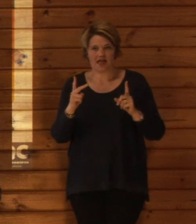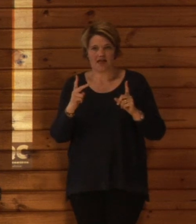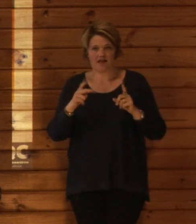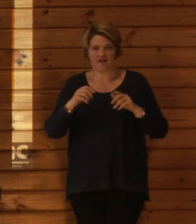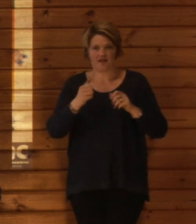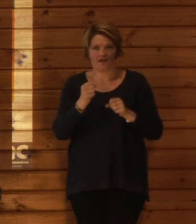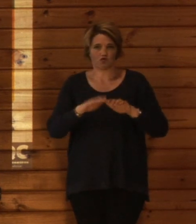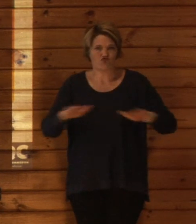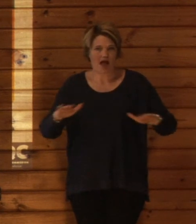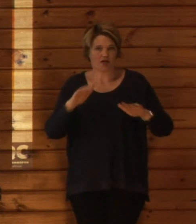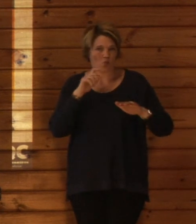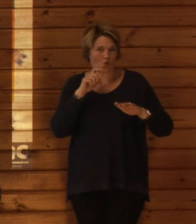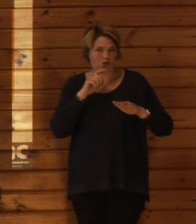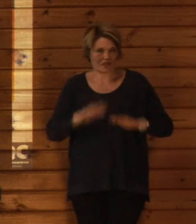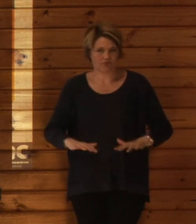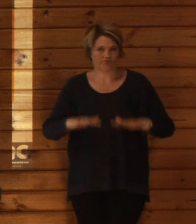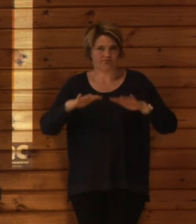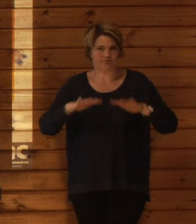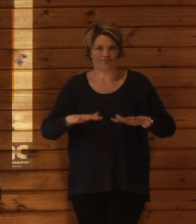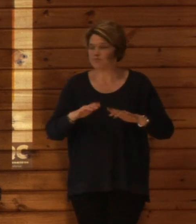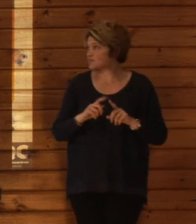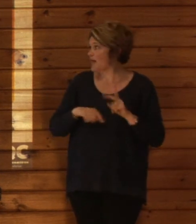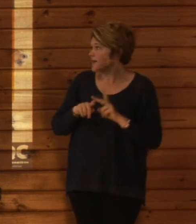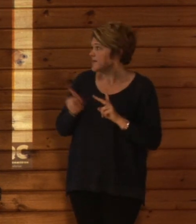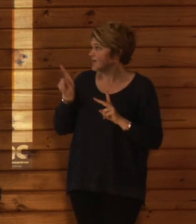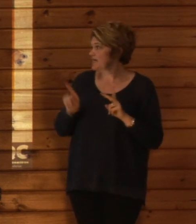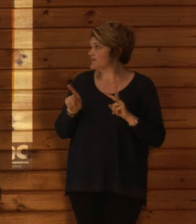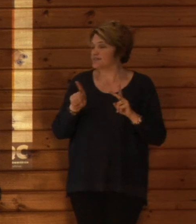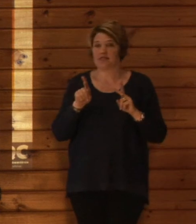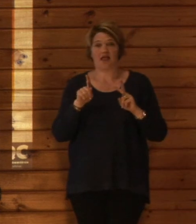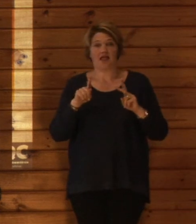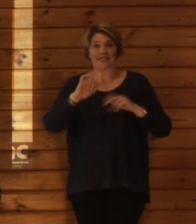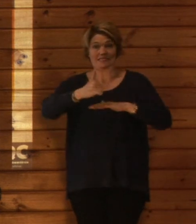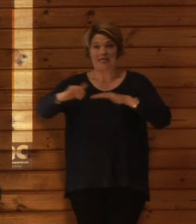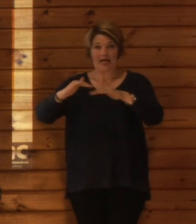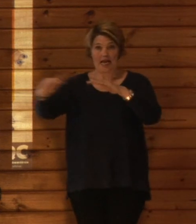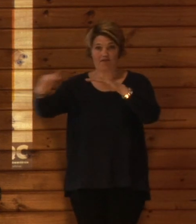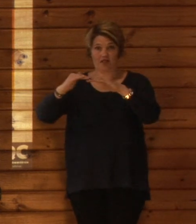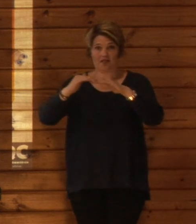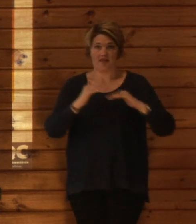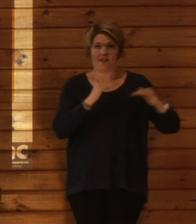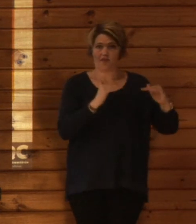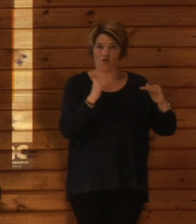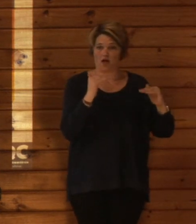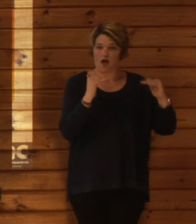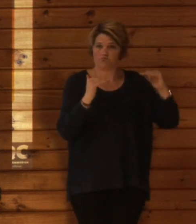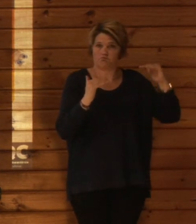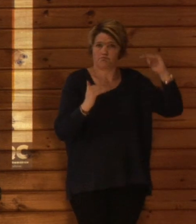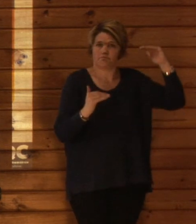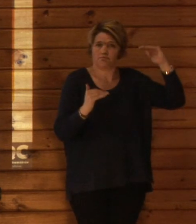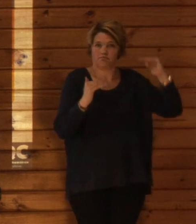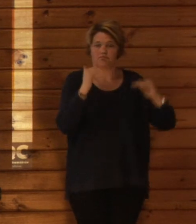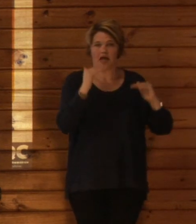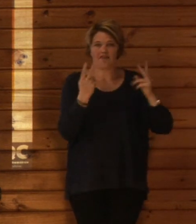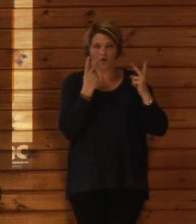ground. How high is it above sea level? And how that changes after each earthquake. So we've measured it after each earthquake using the aerial LIDAR